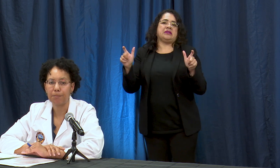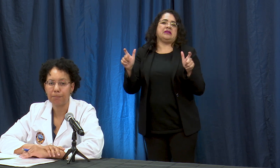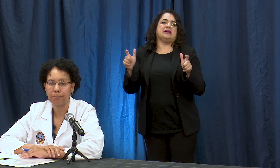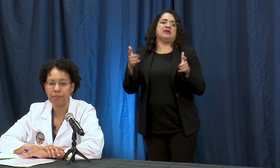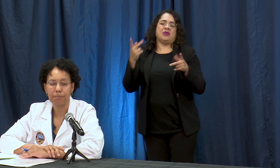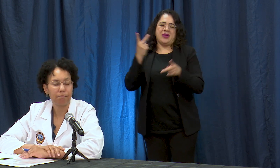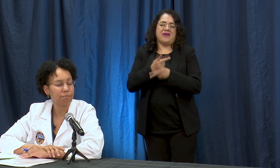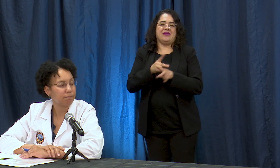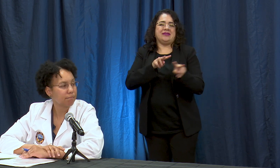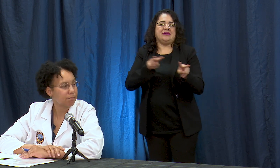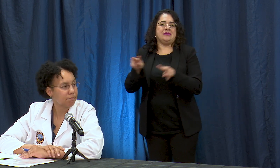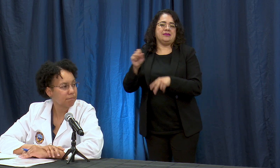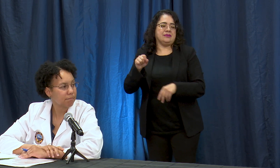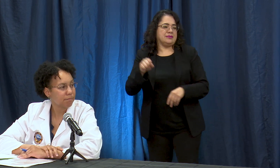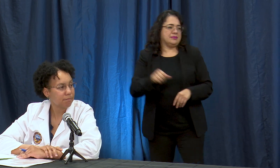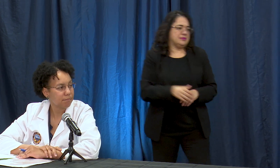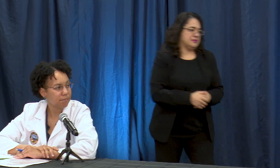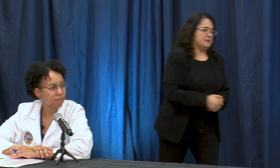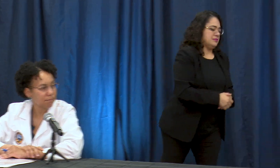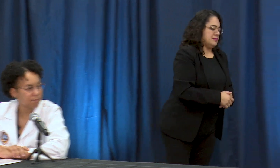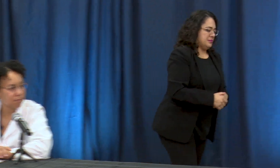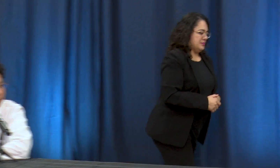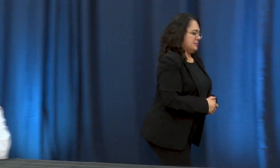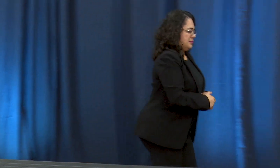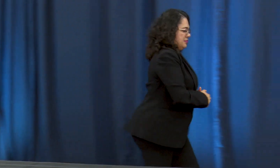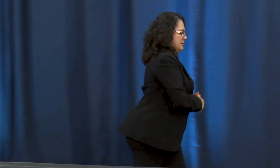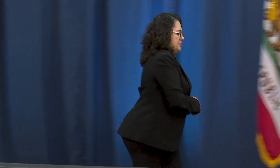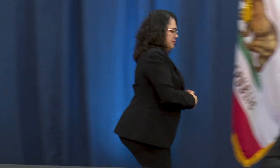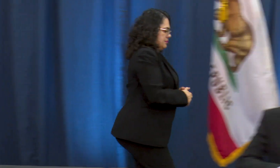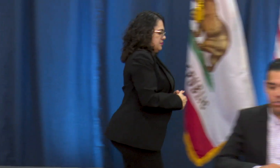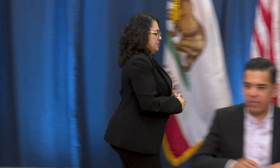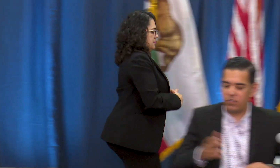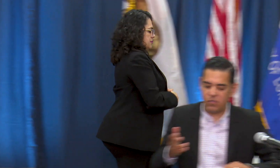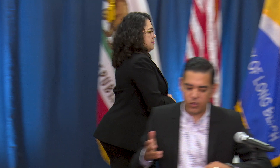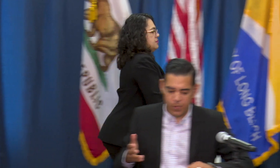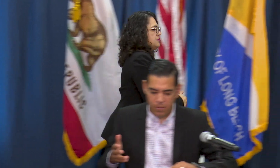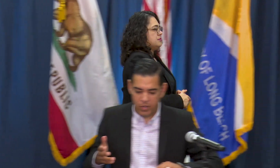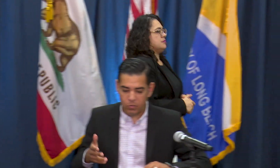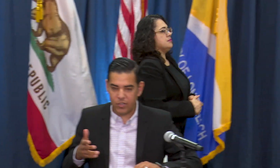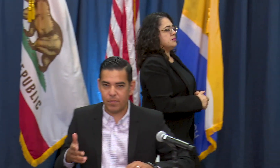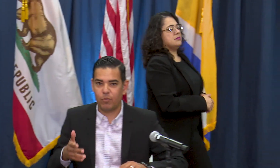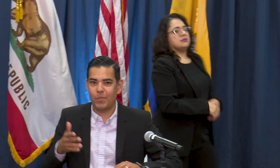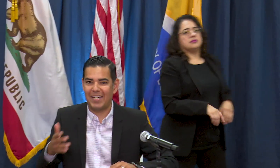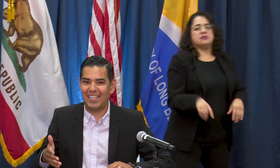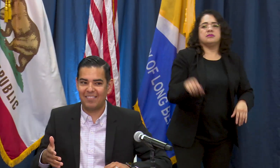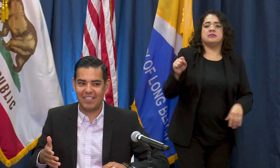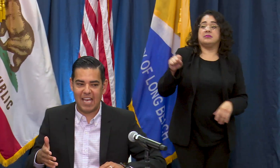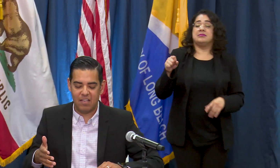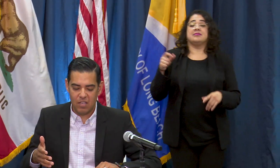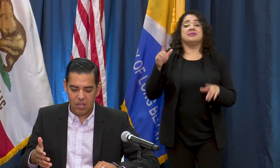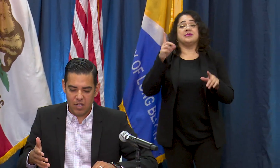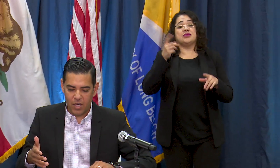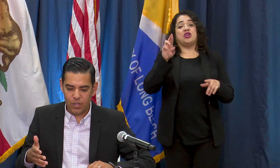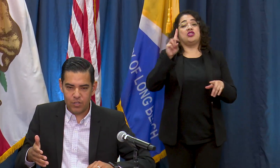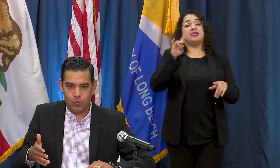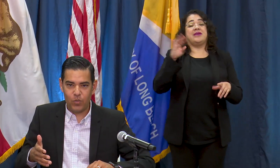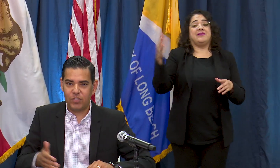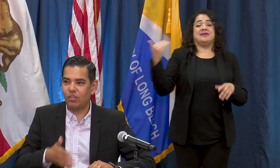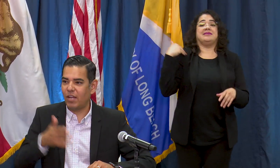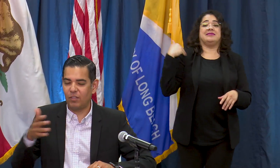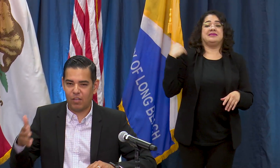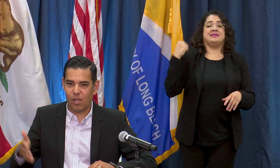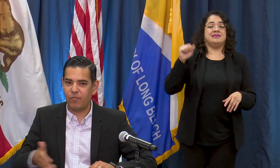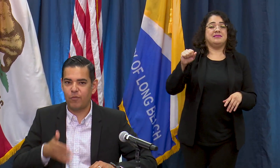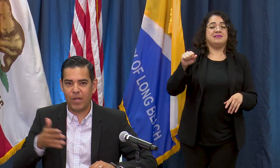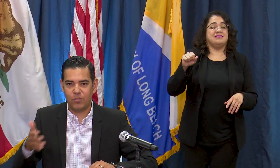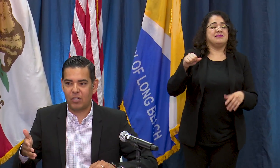happen. Yeah, I'm going to agree. And I'm going to also support, I think Dr. Davis and the health department did a great job of reminding us that we